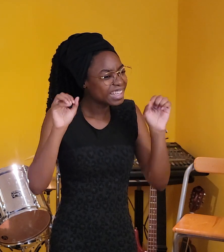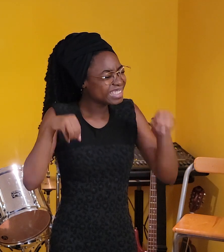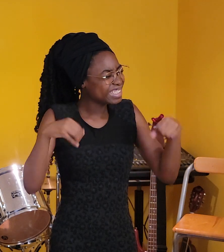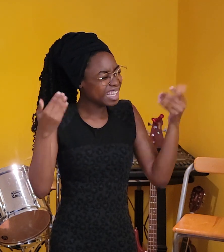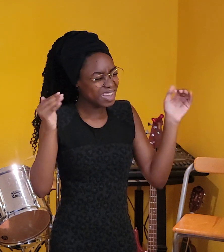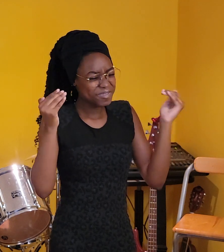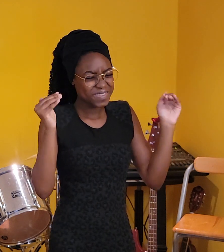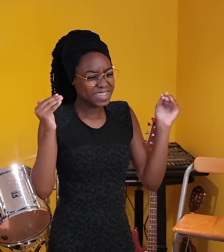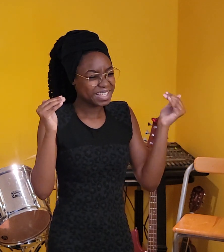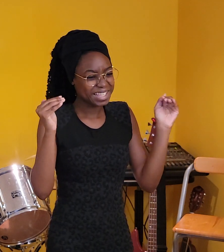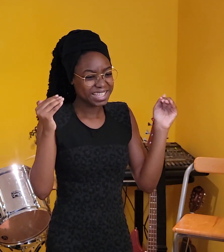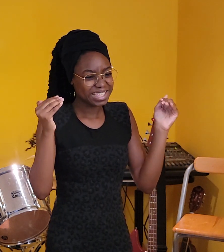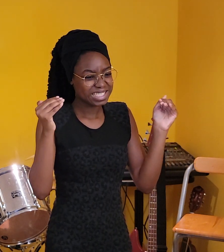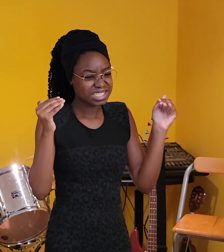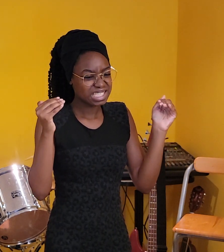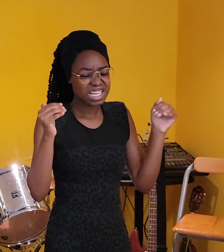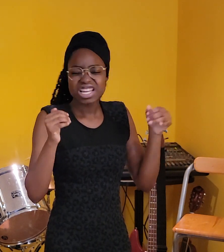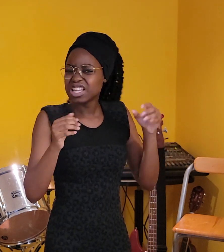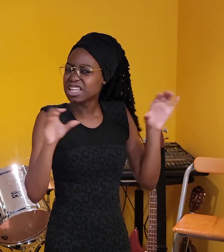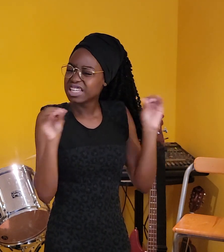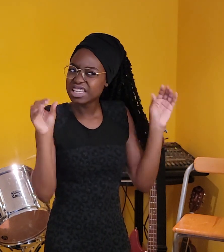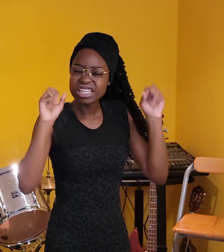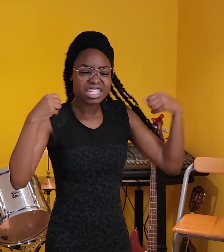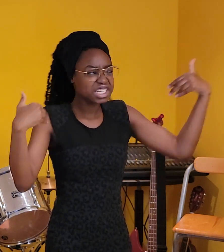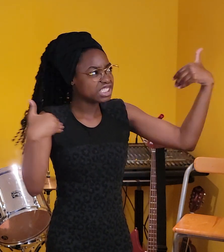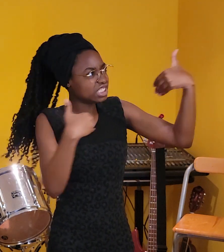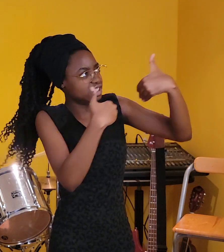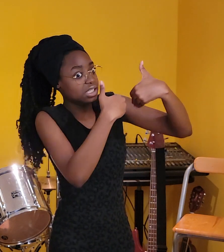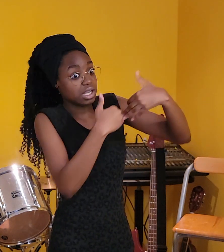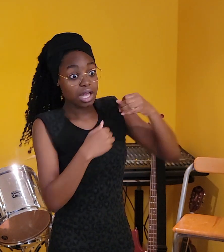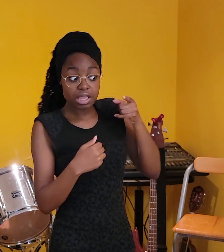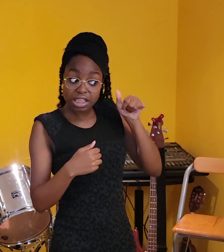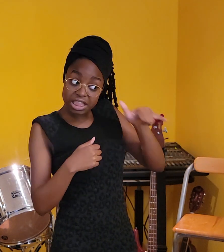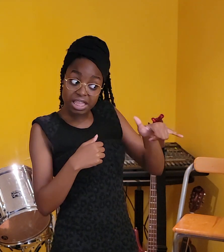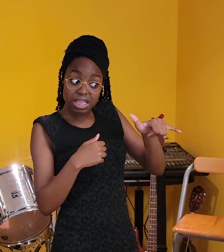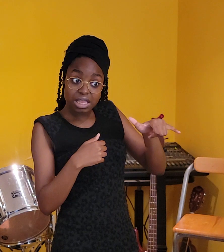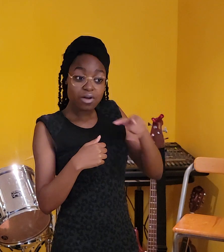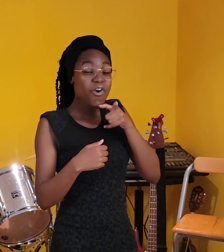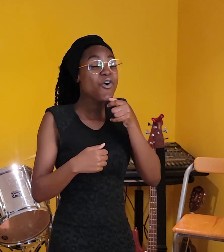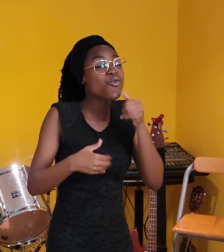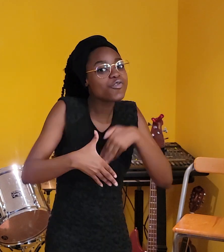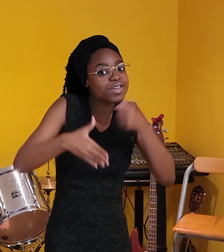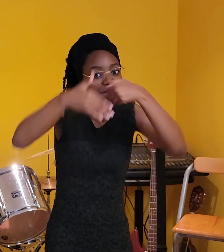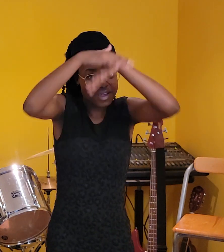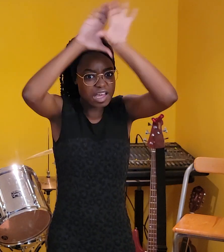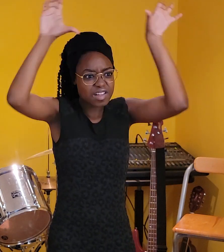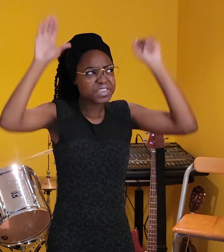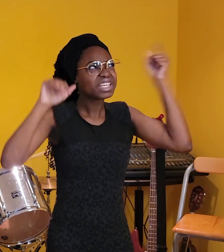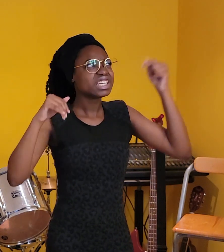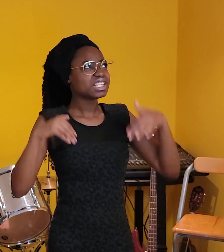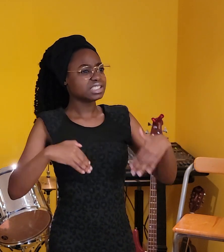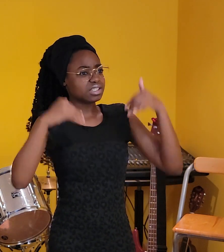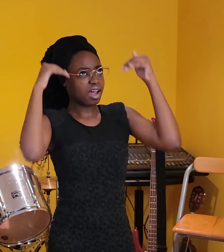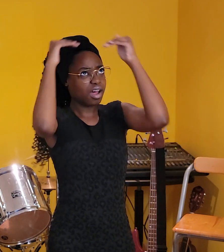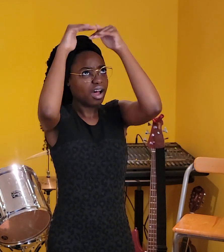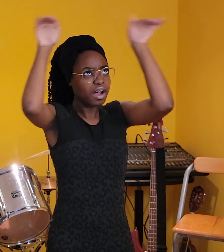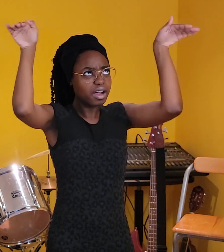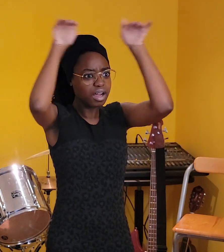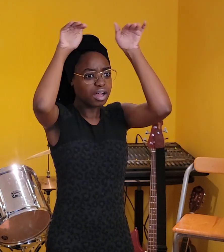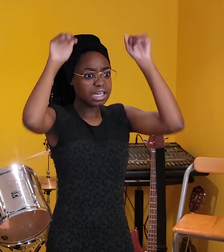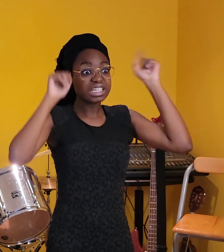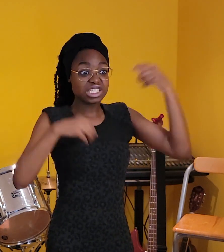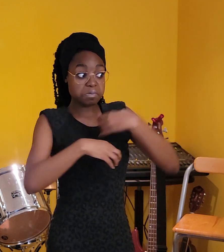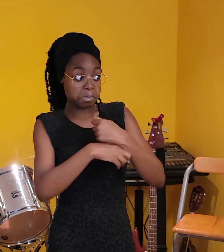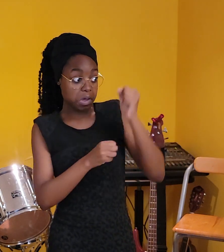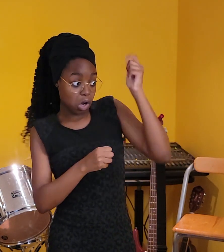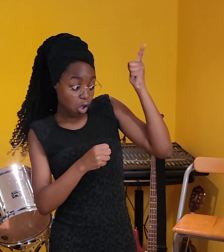him. That's the who art in heaven. He's the highest, the Most High, which also means that he is the creator of all things